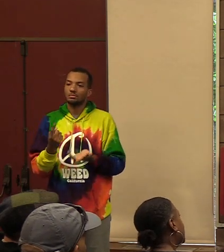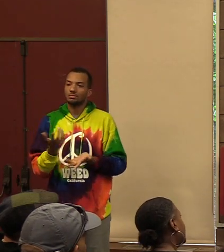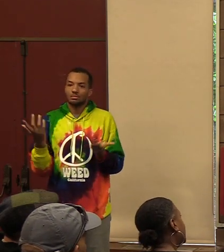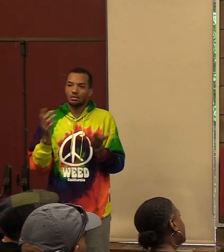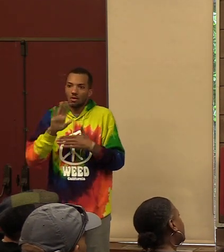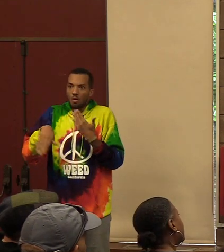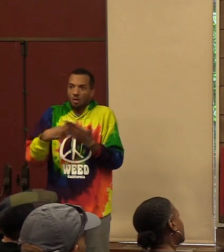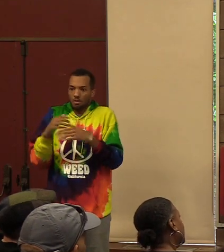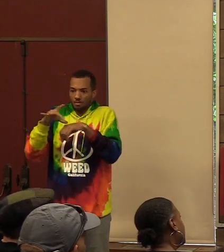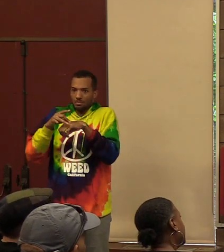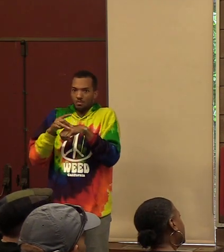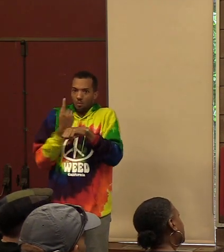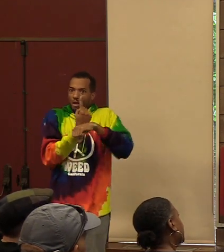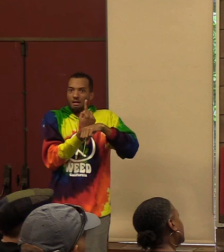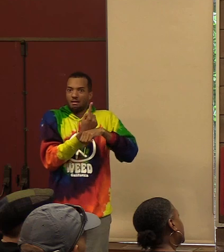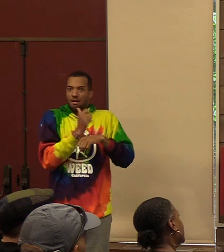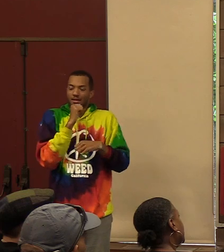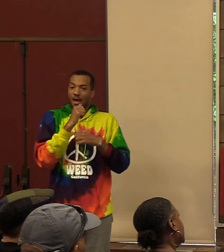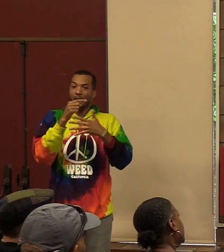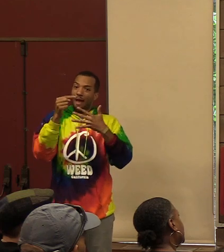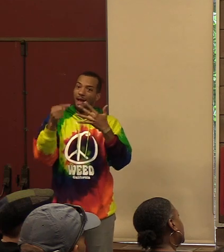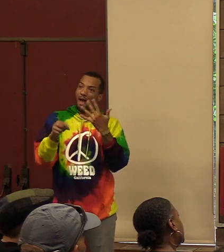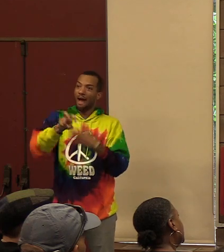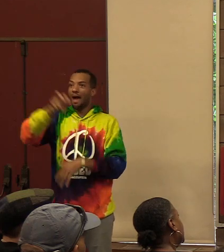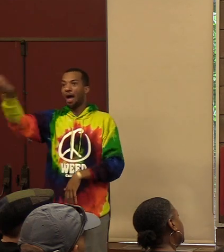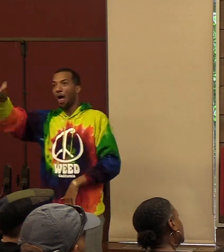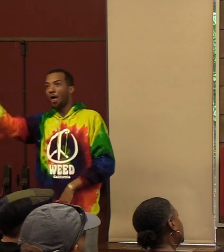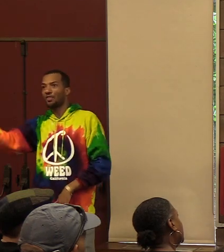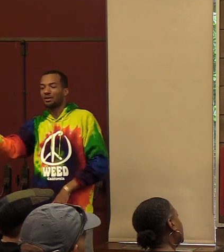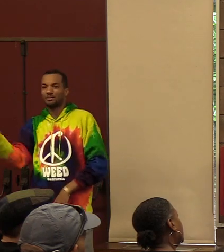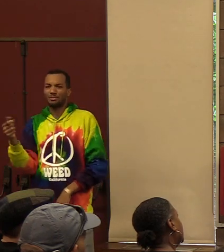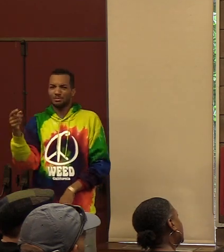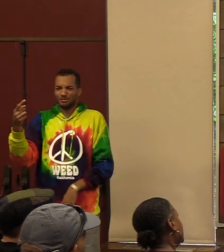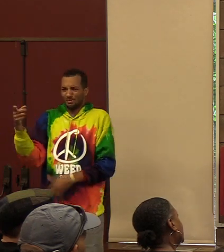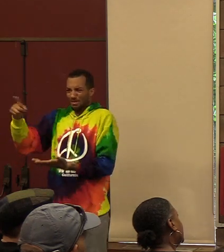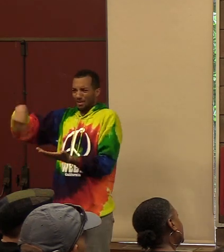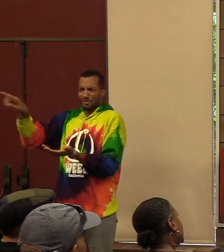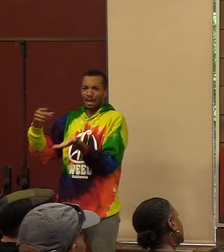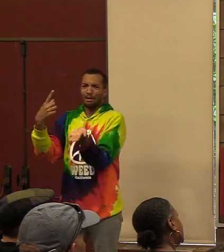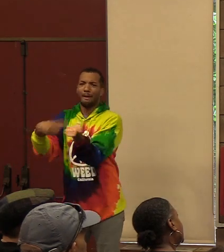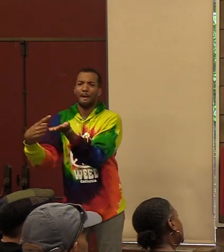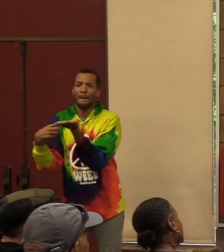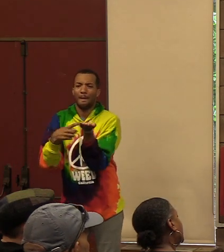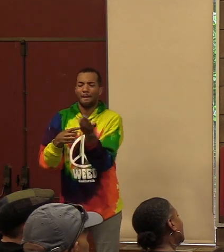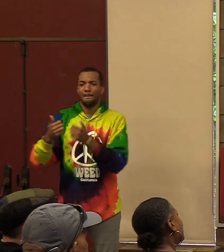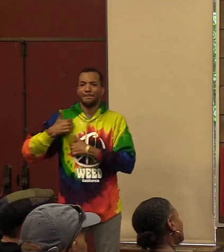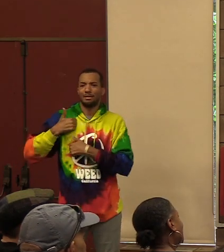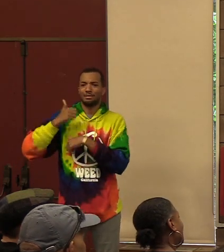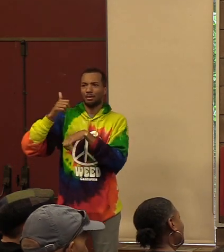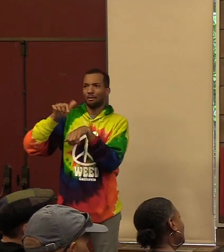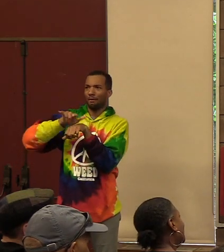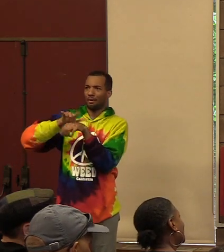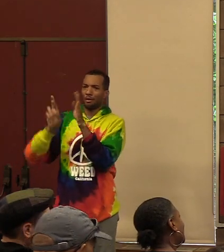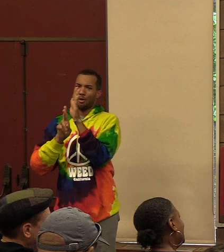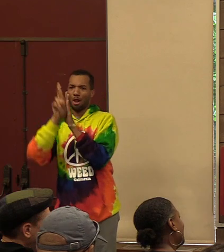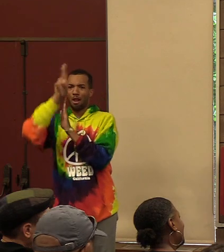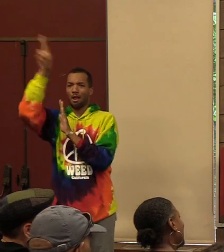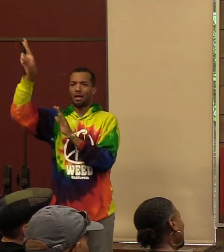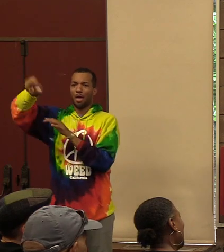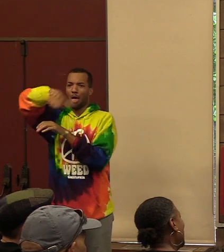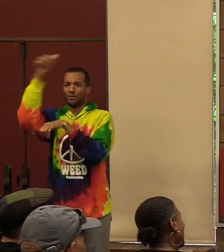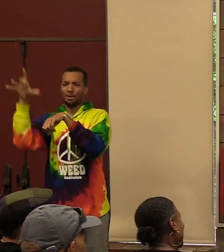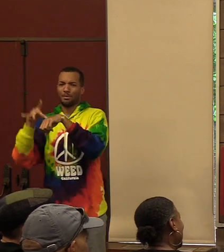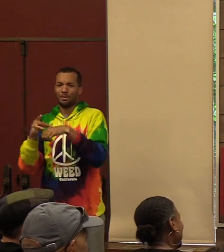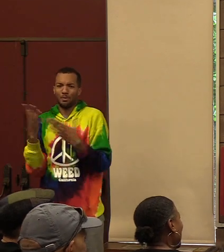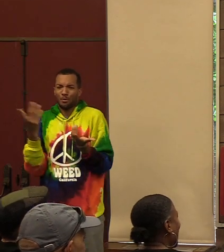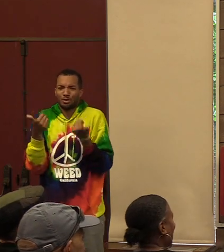y'all. This planet. I mean, they talking about sending the military out of space. What they trying to do,